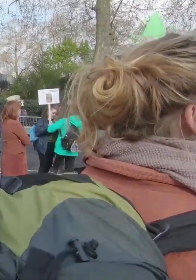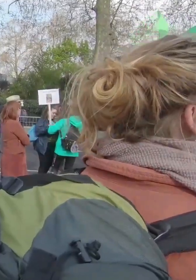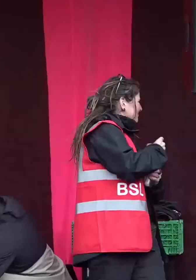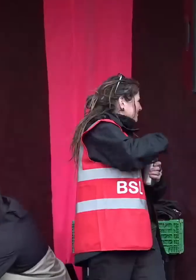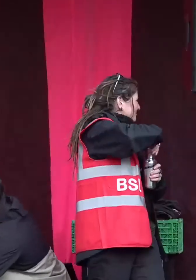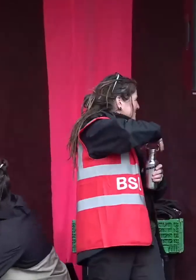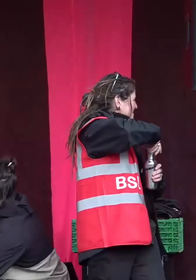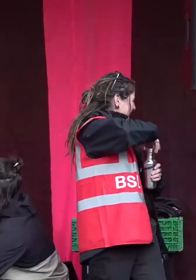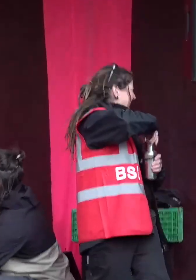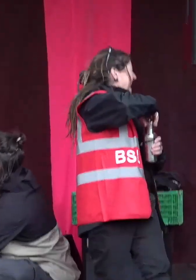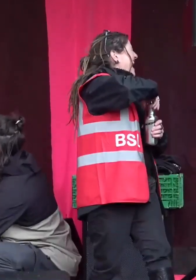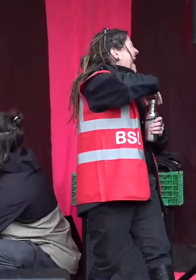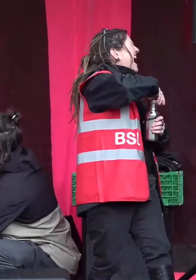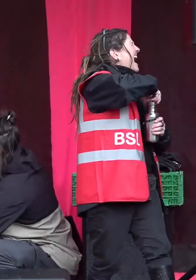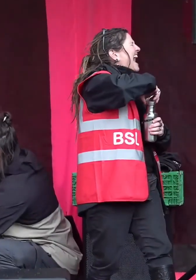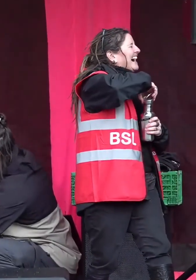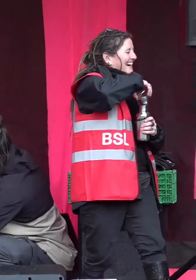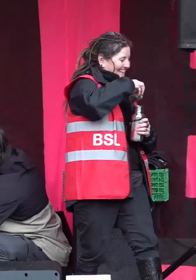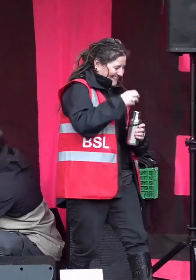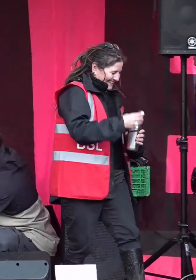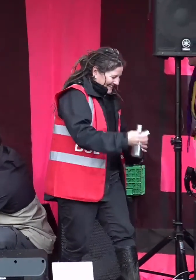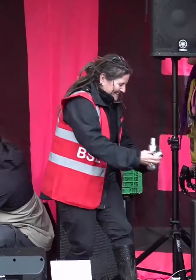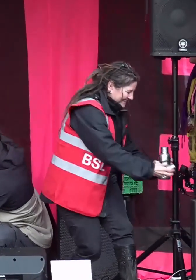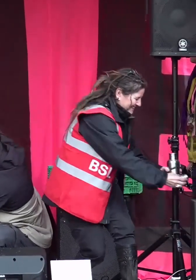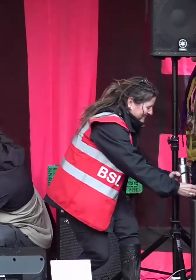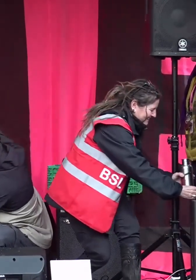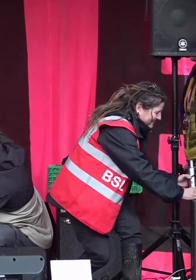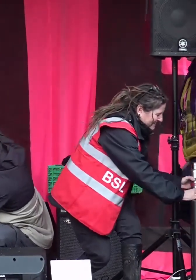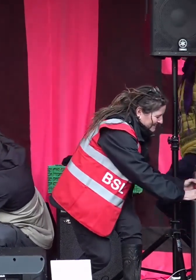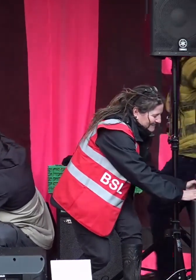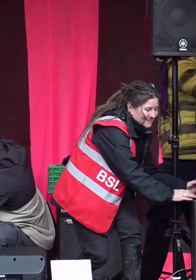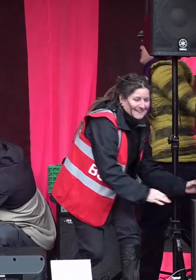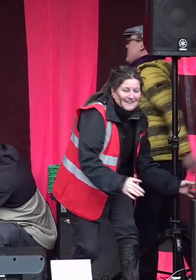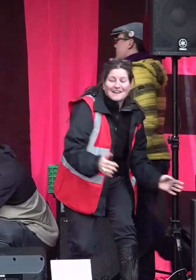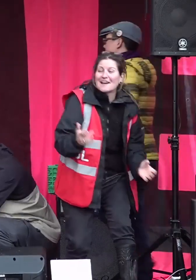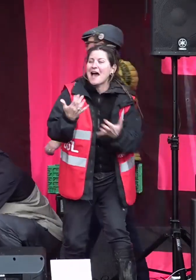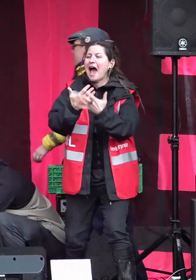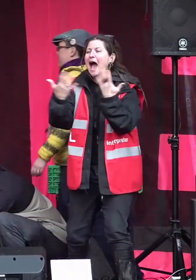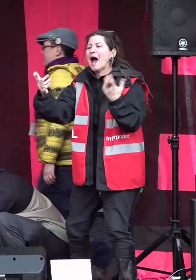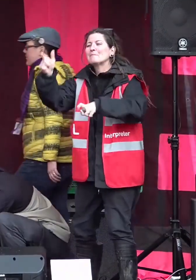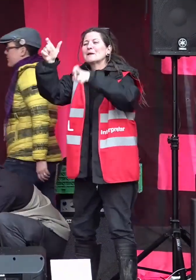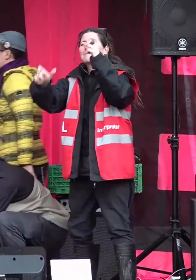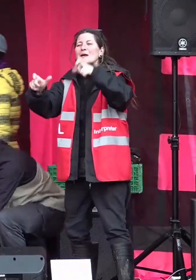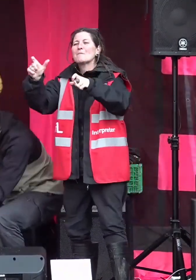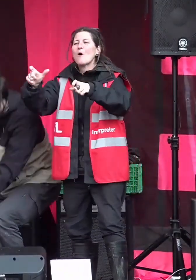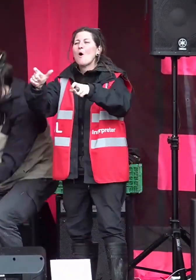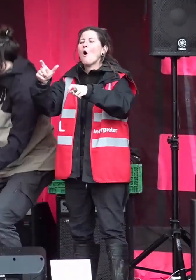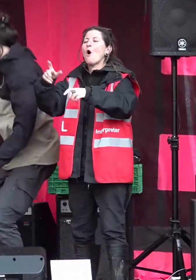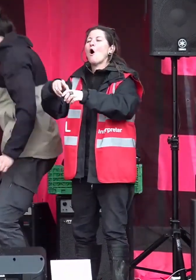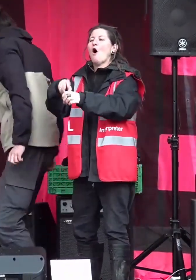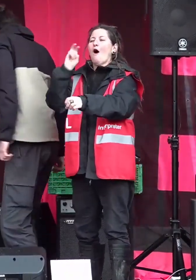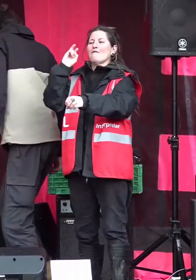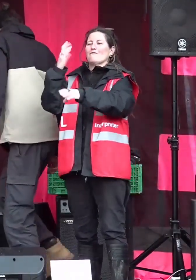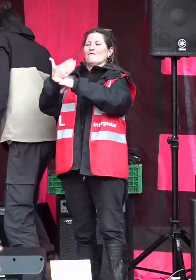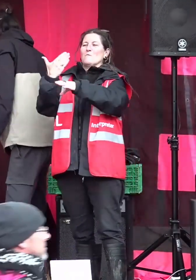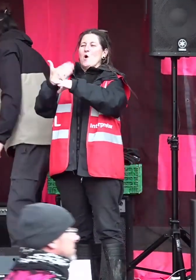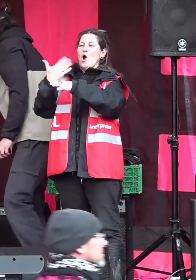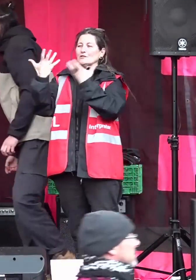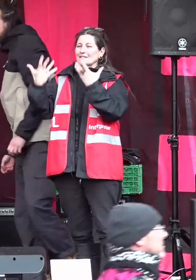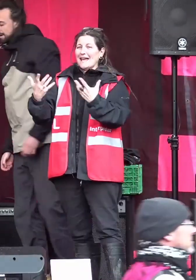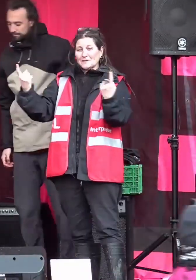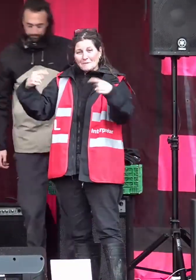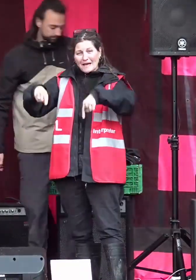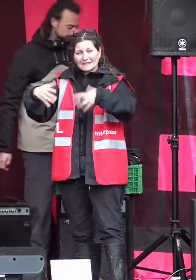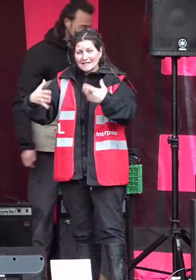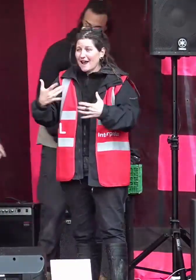So I've taken a day off work today to come here. How many of you have taken a day off work to be here today? Yes, look